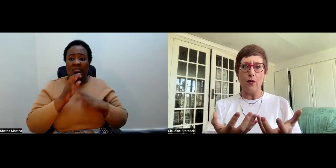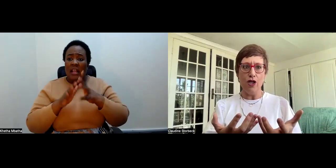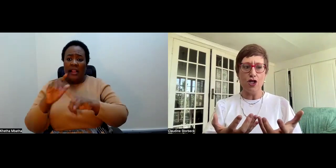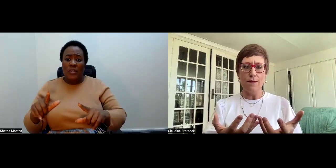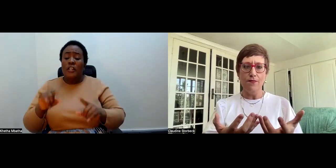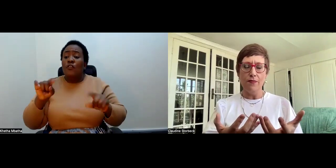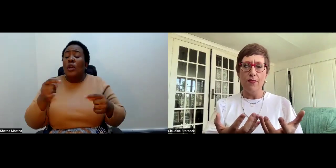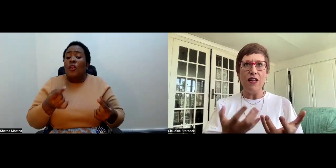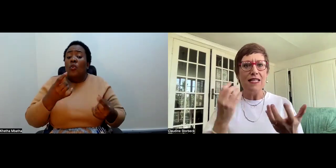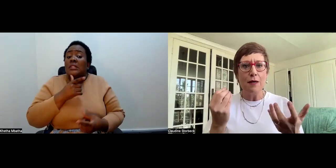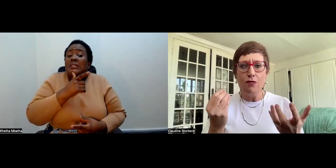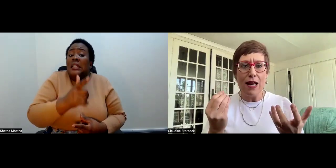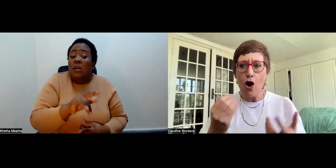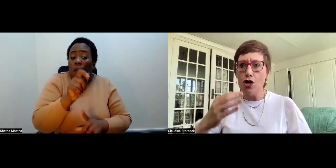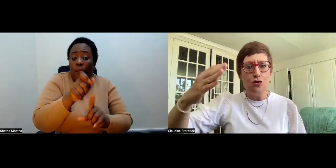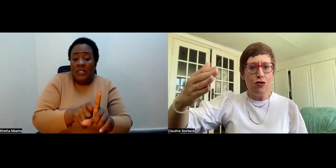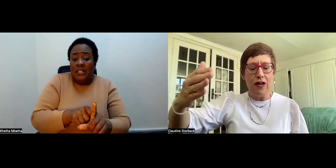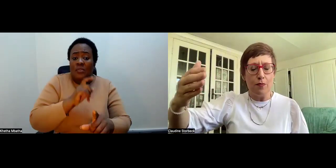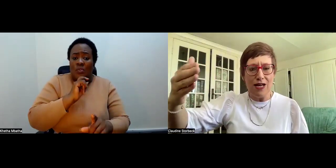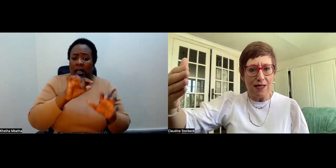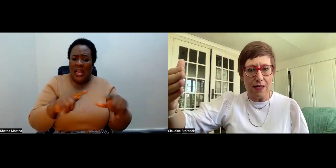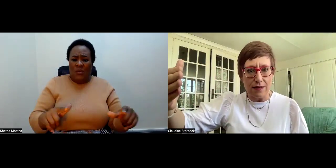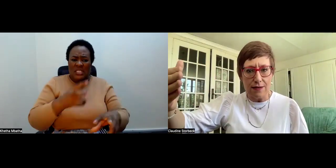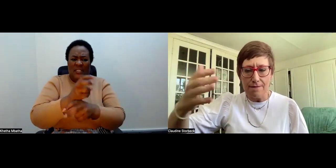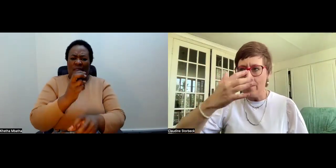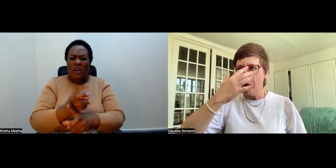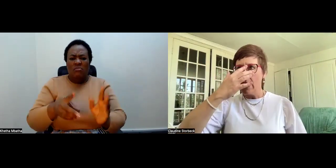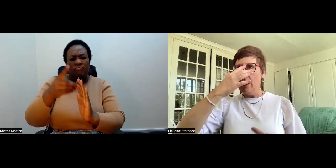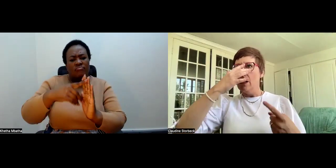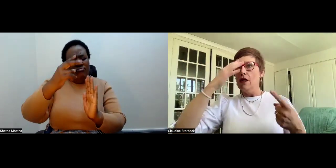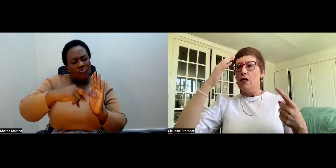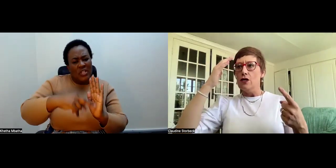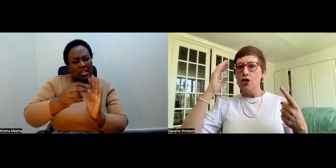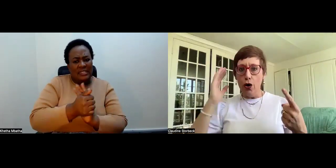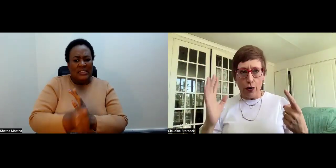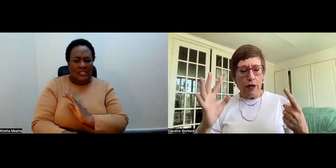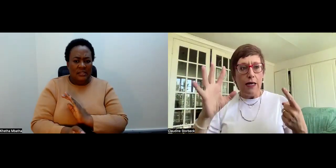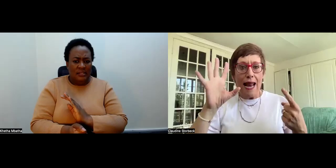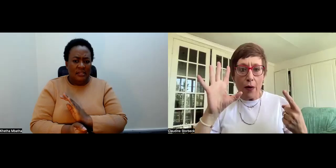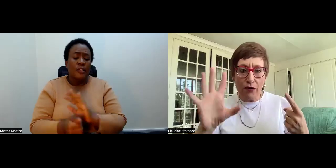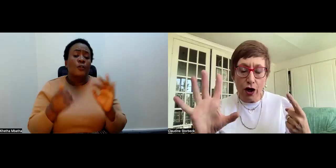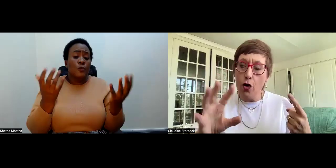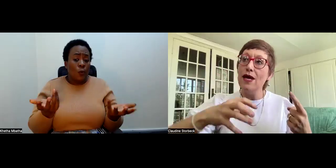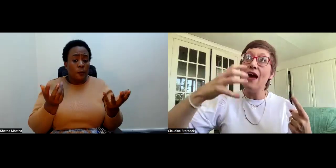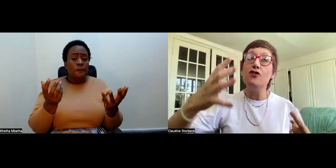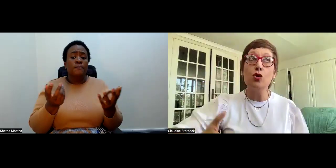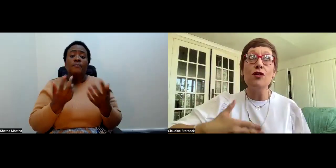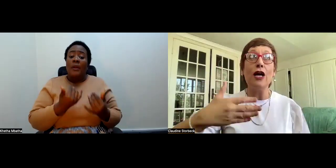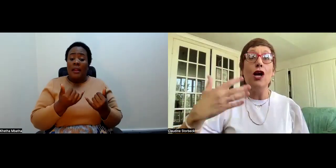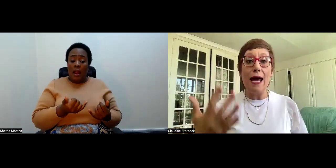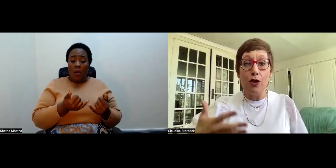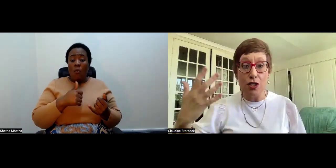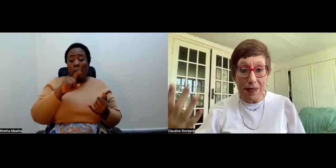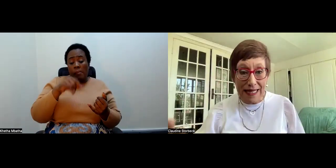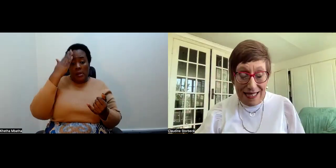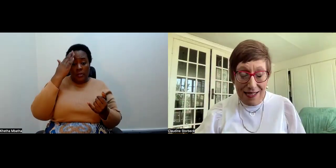in language, then it's going to be really hard to develop reading skills. So now we've got to know, we have children